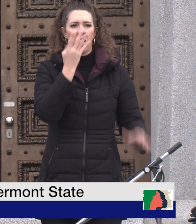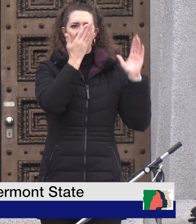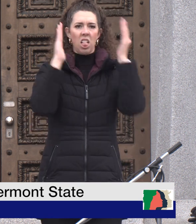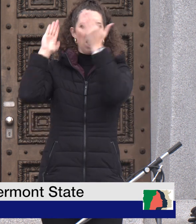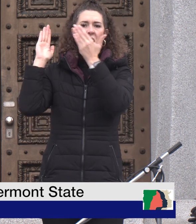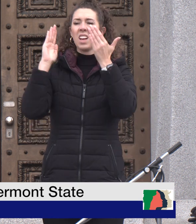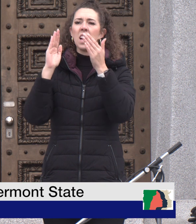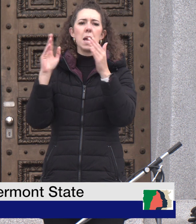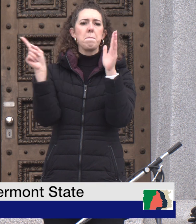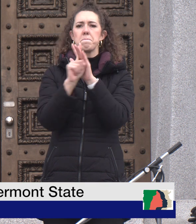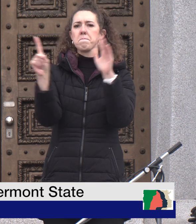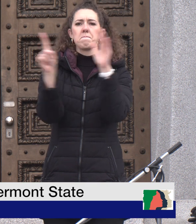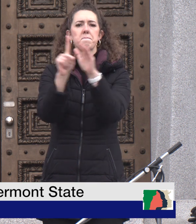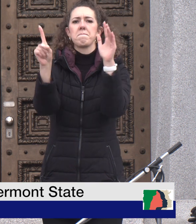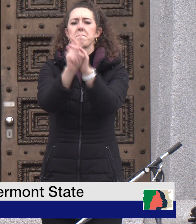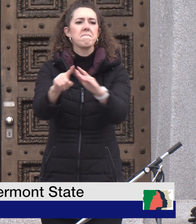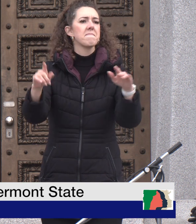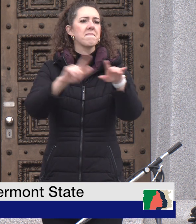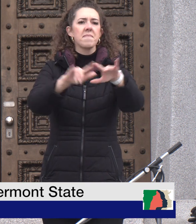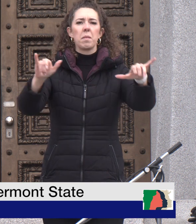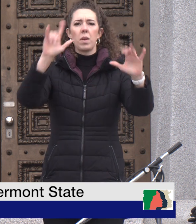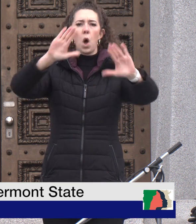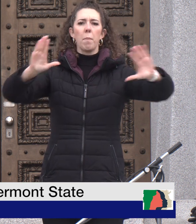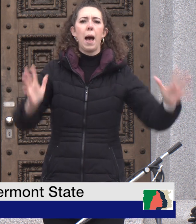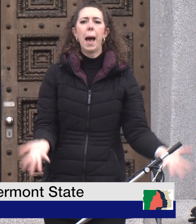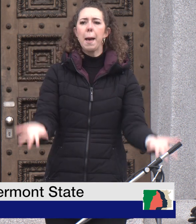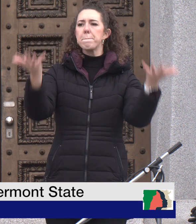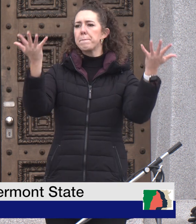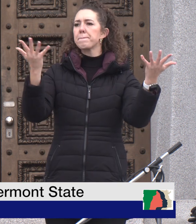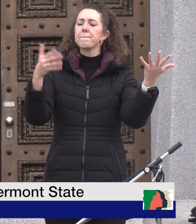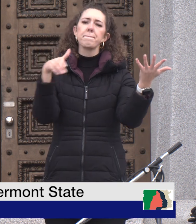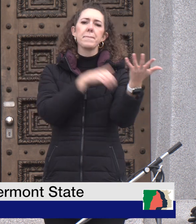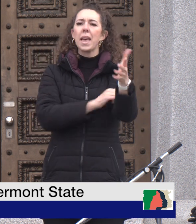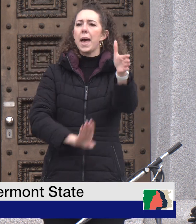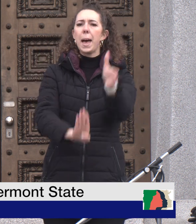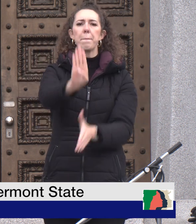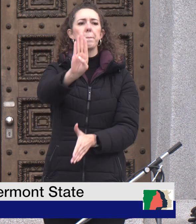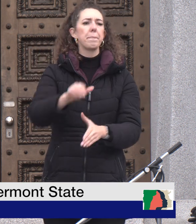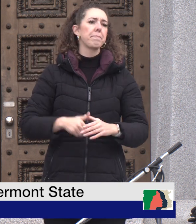rise and the power will grow.